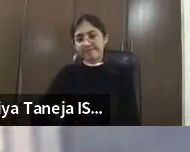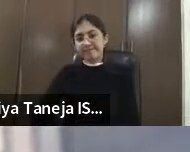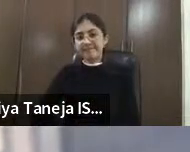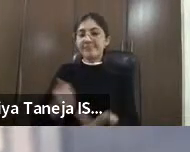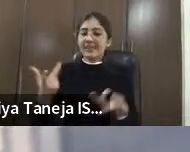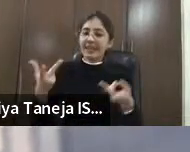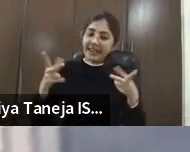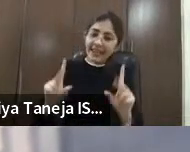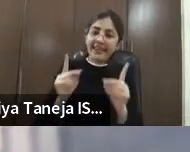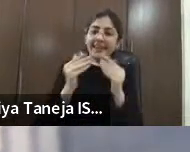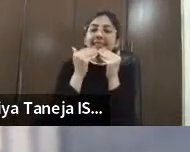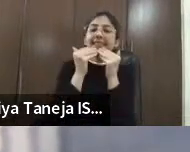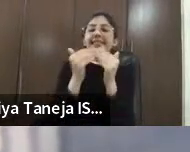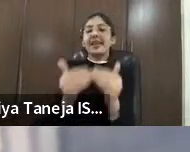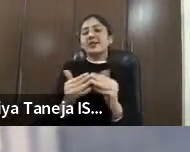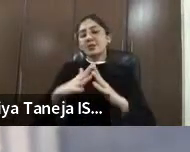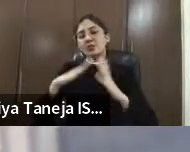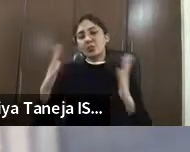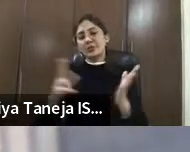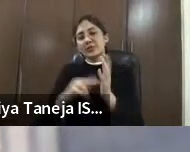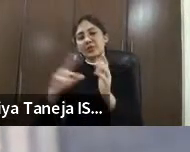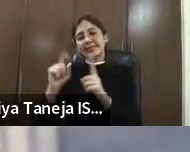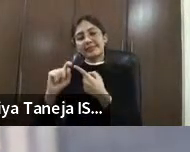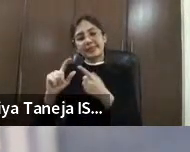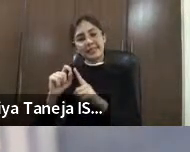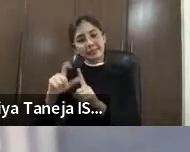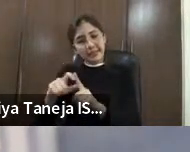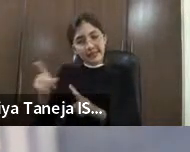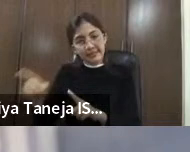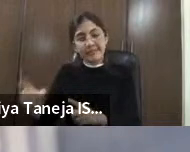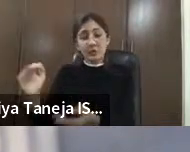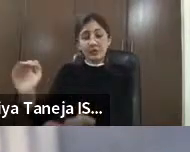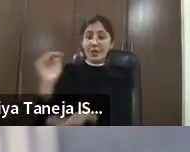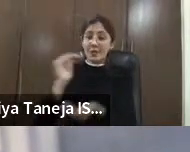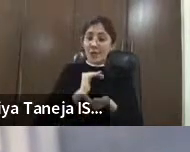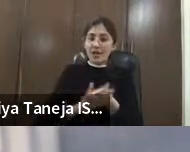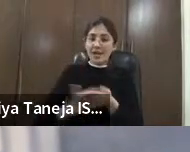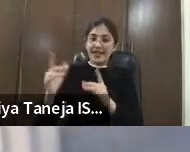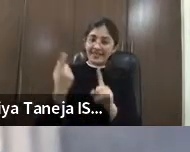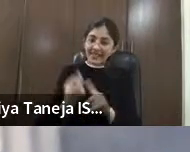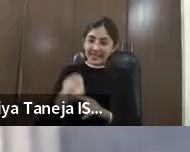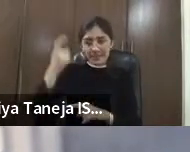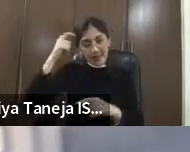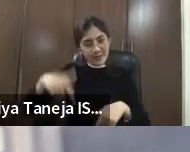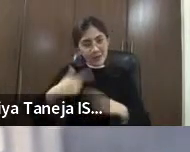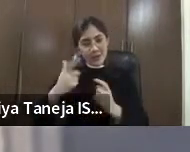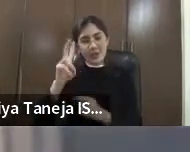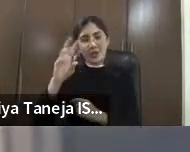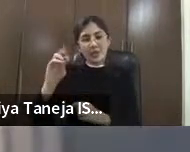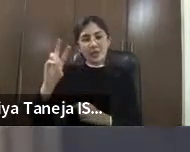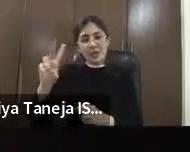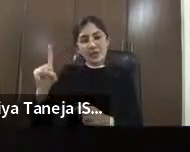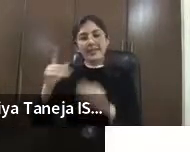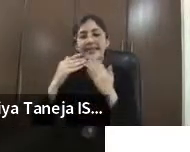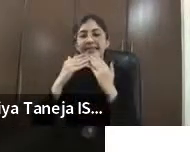thank NCPEDP for conferring the Mindtree Helen Keller Award 2021. Thank